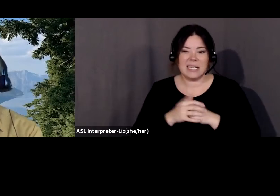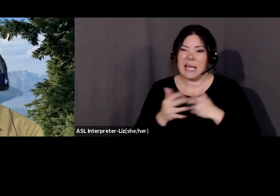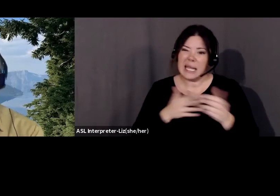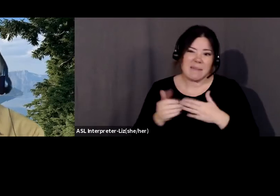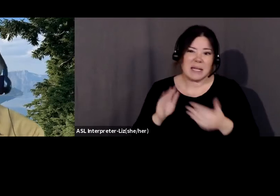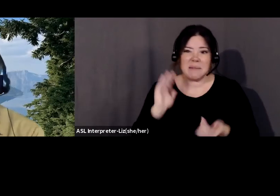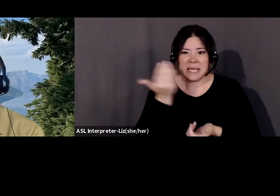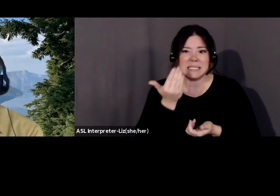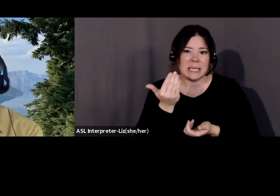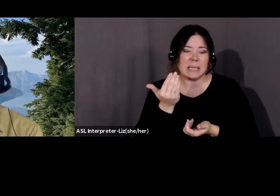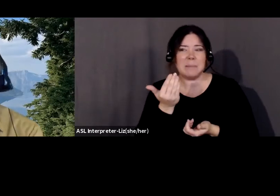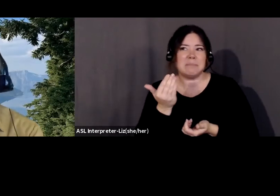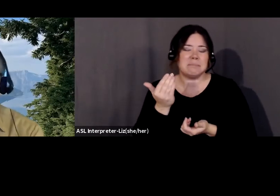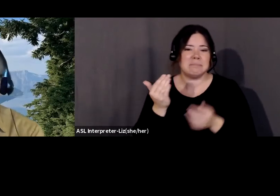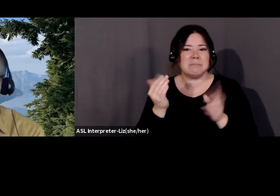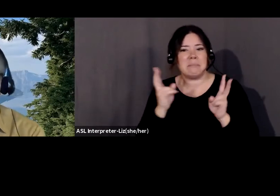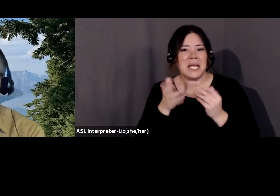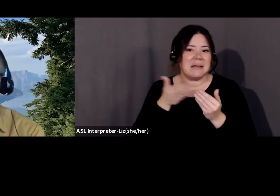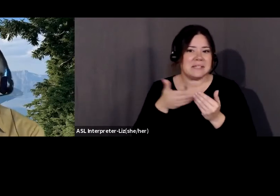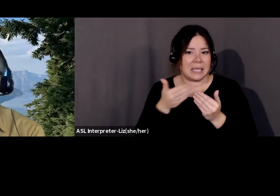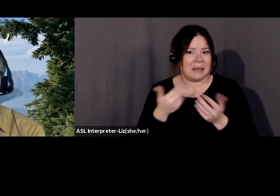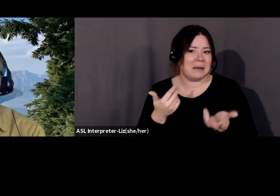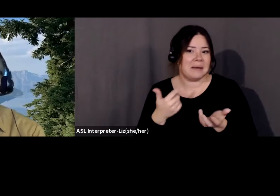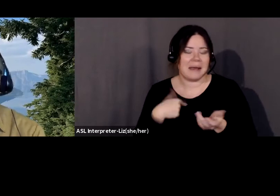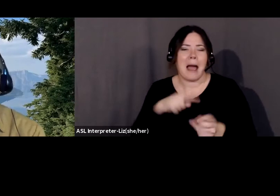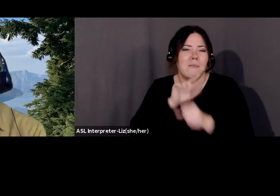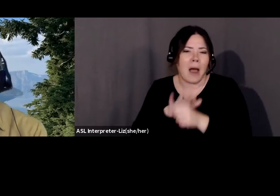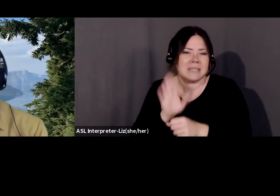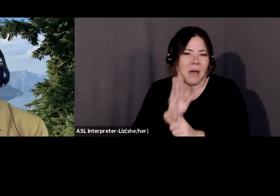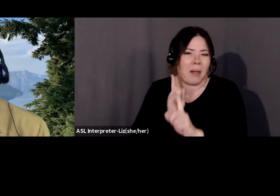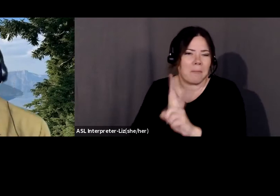a little easy. I promise that I'm going to get to my point.